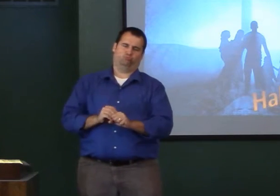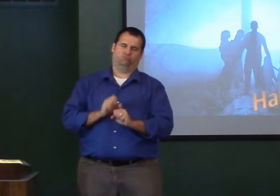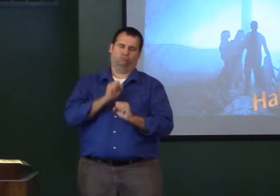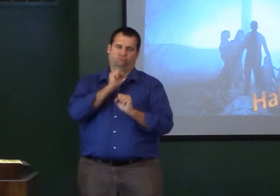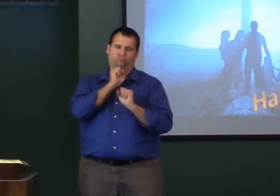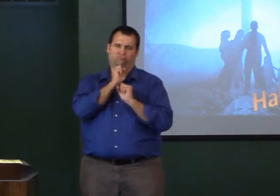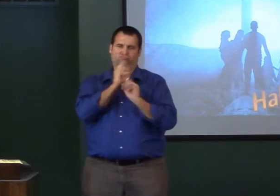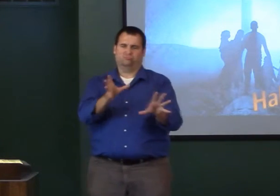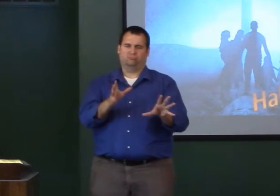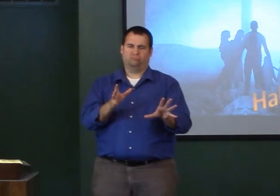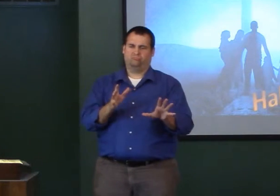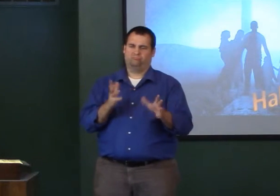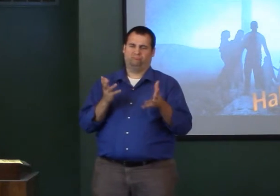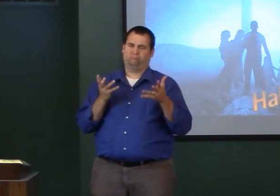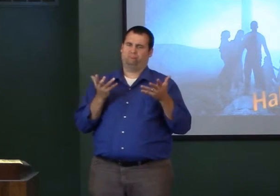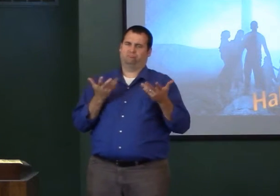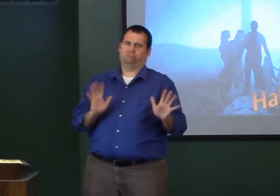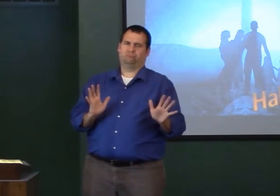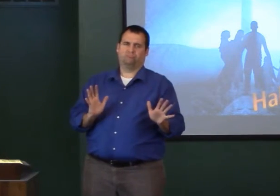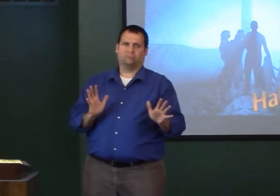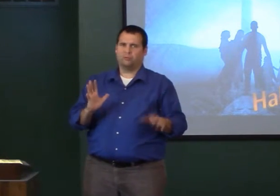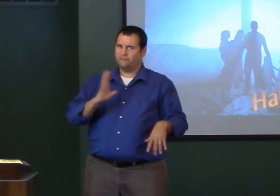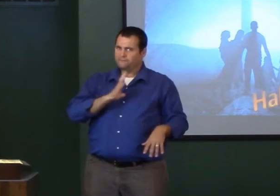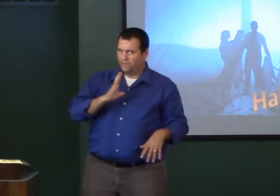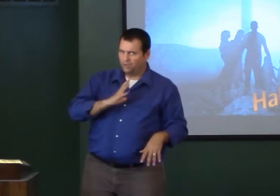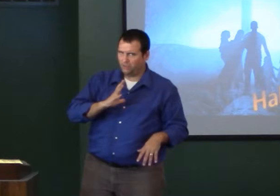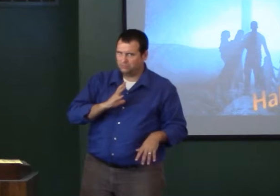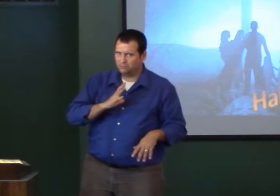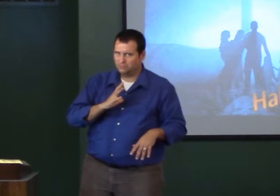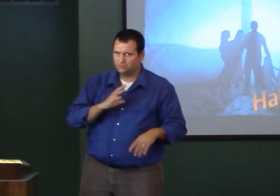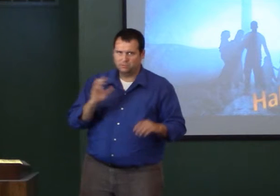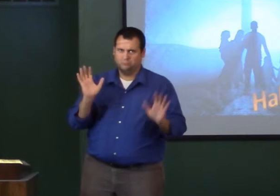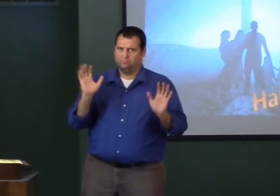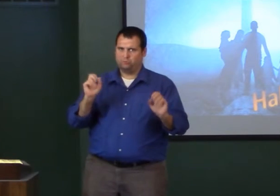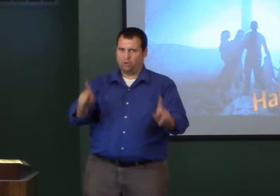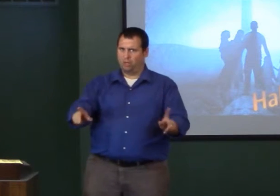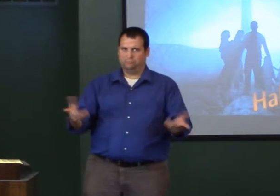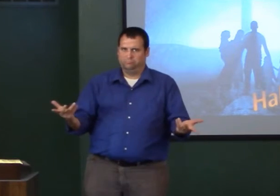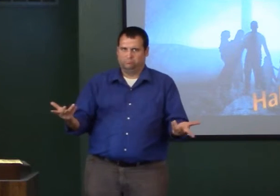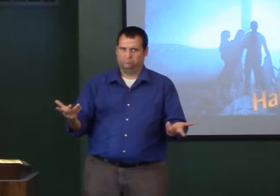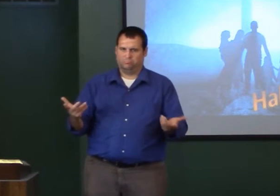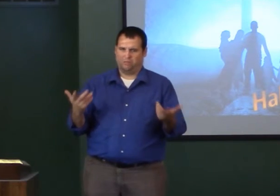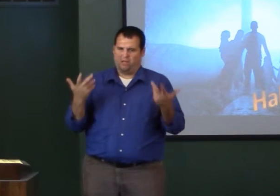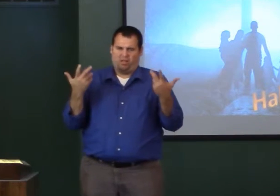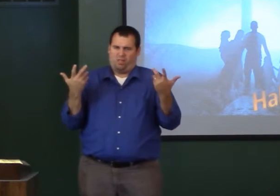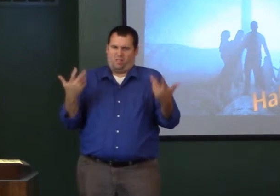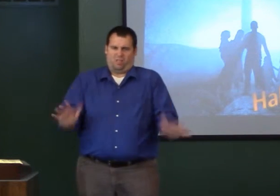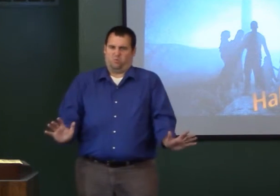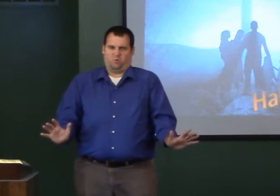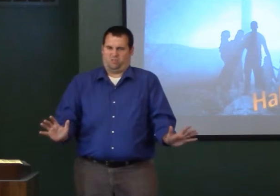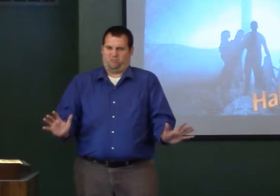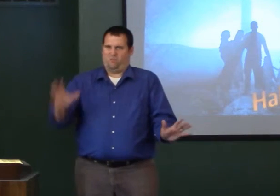So, if you feel that you cannot, do not want to get involved, that's fine, that is